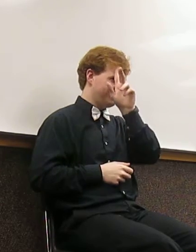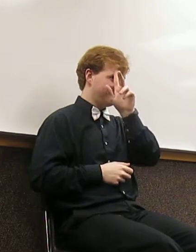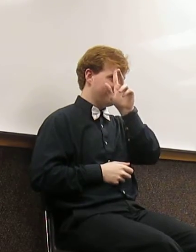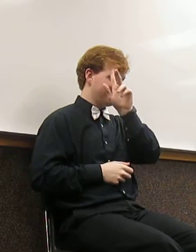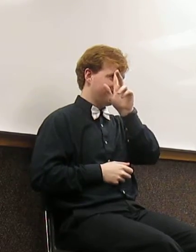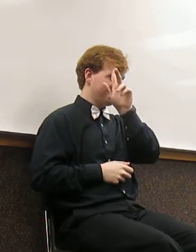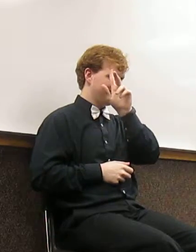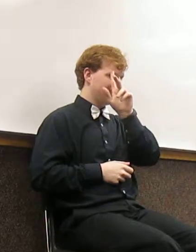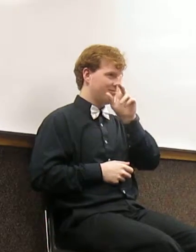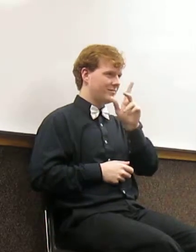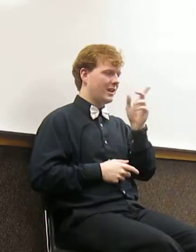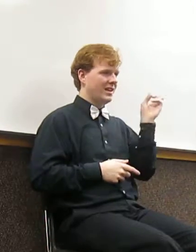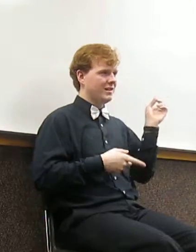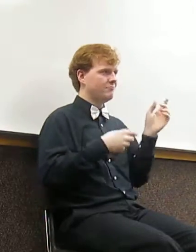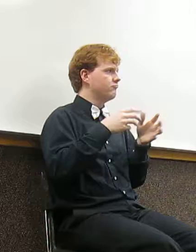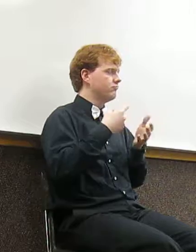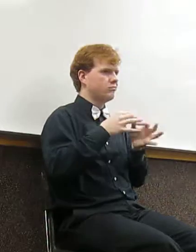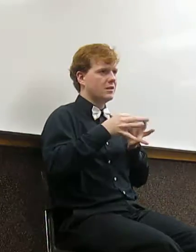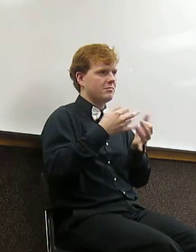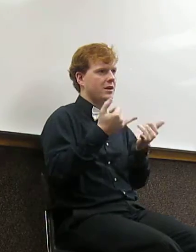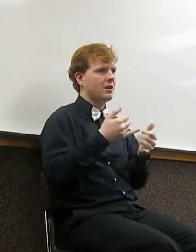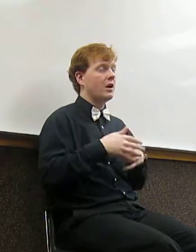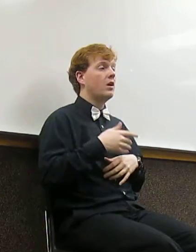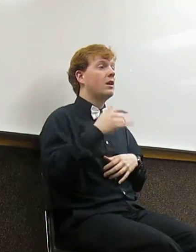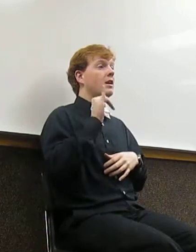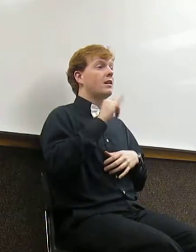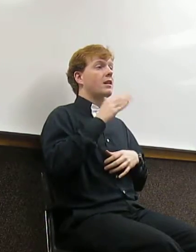that, about potassium. Maybe, that could be right.